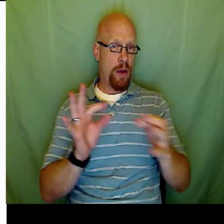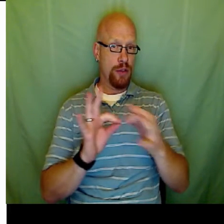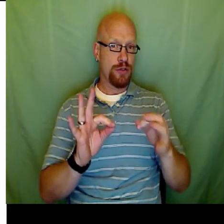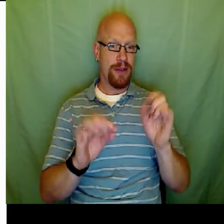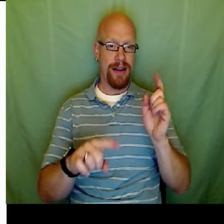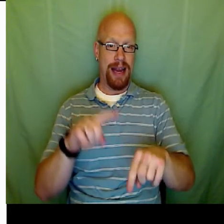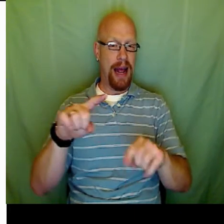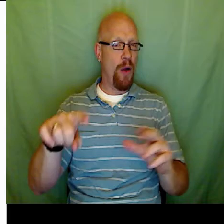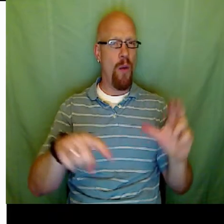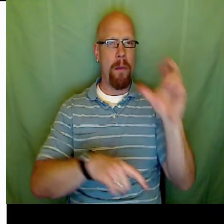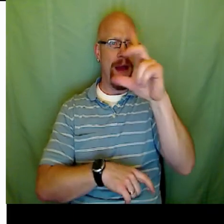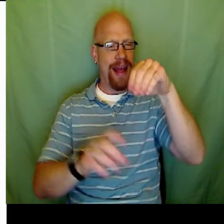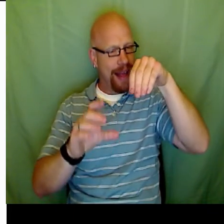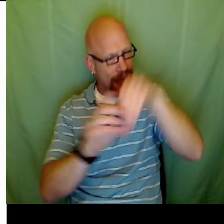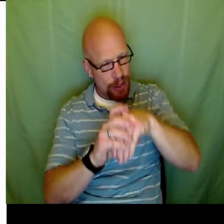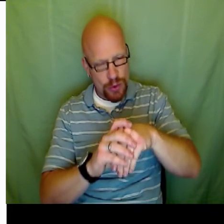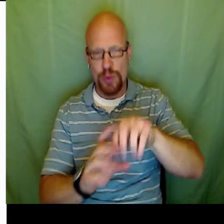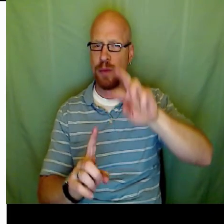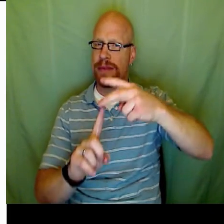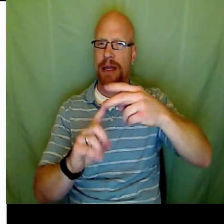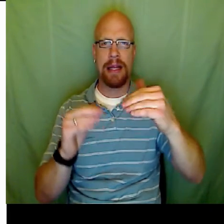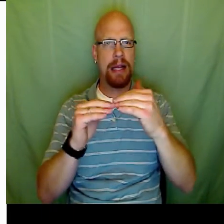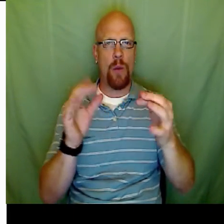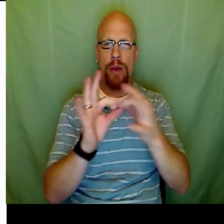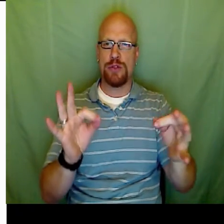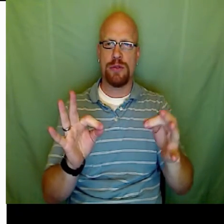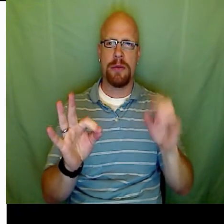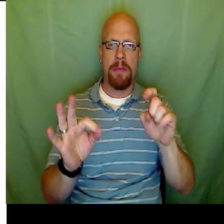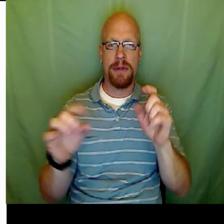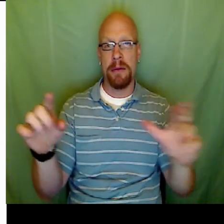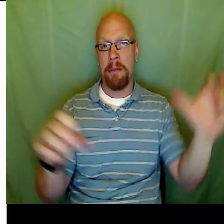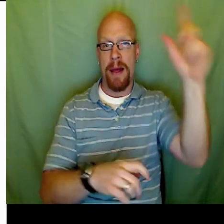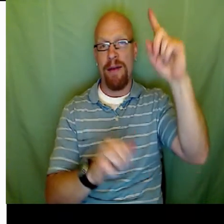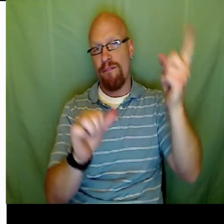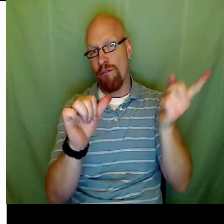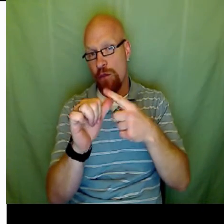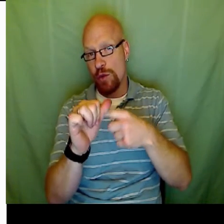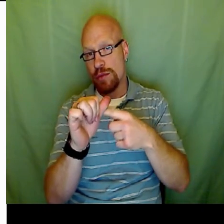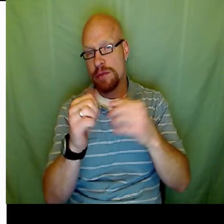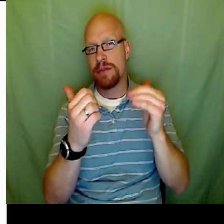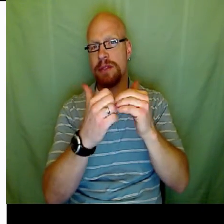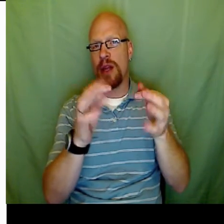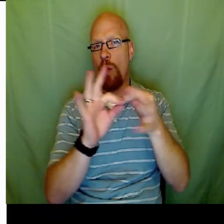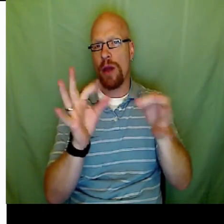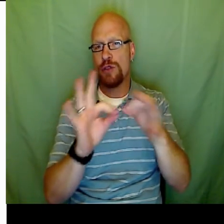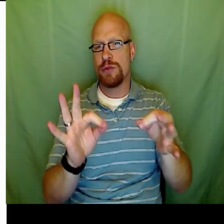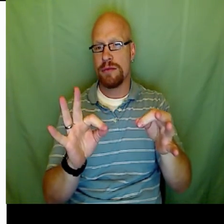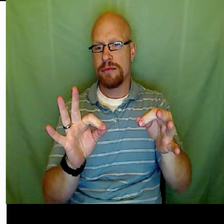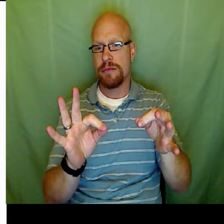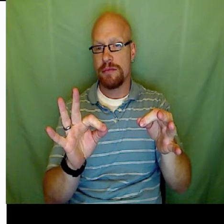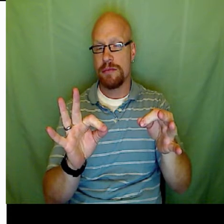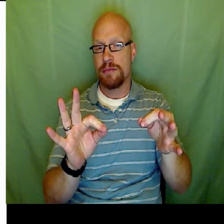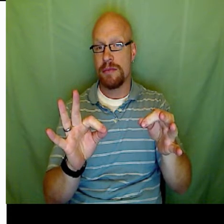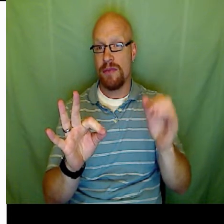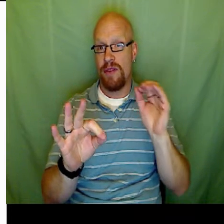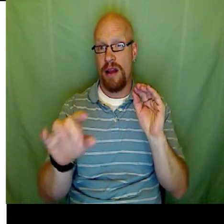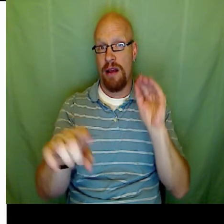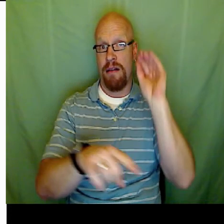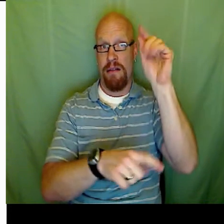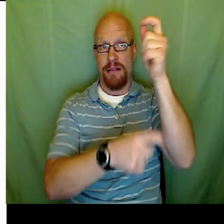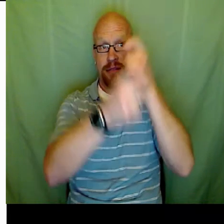This is from our second equation, so I can't substitute it back into the second equation. I have to substitute into the first